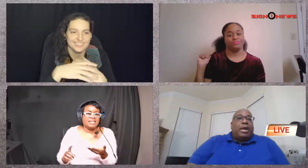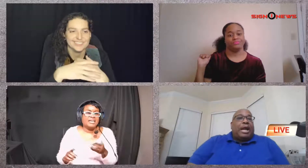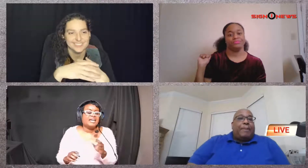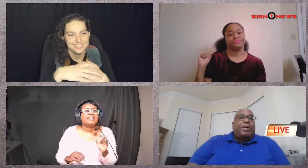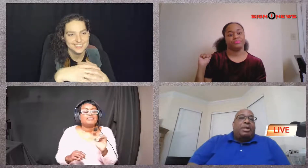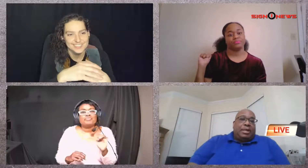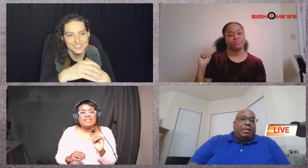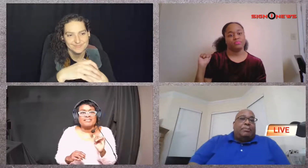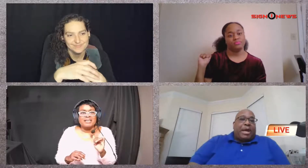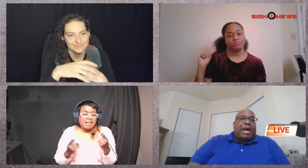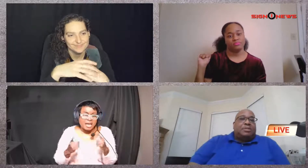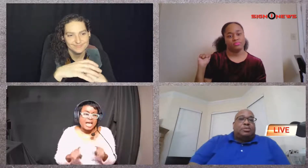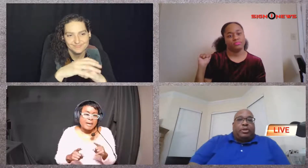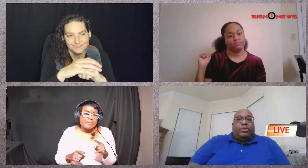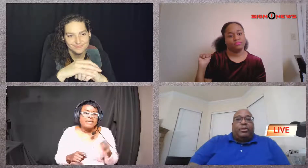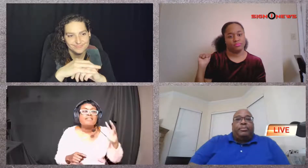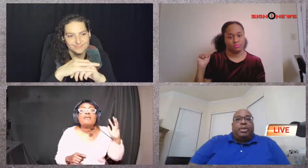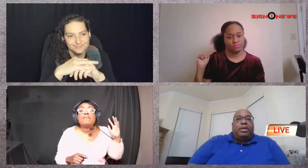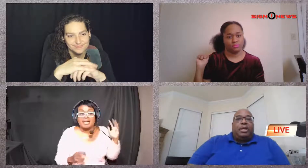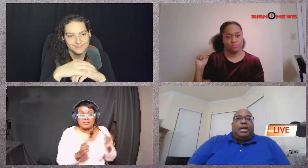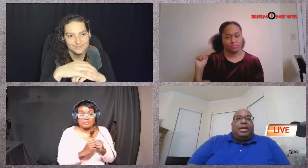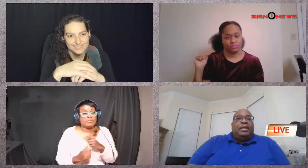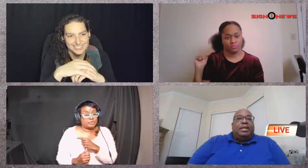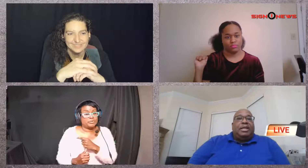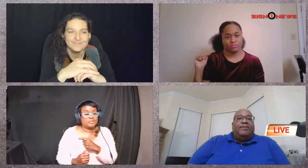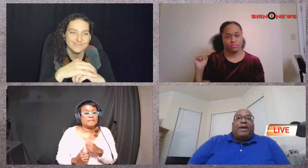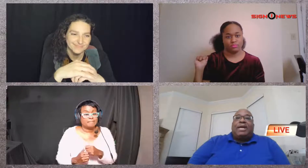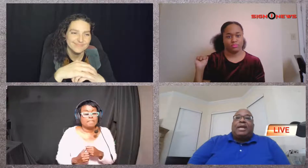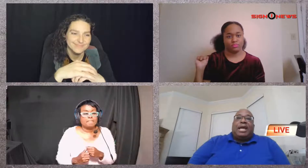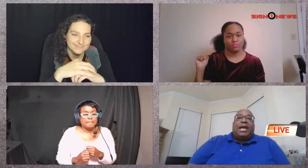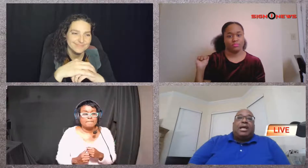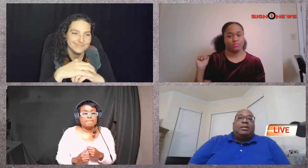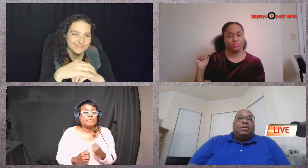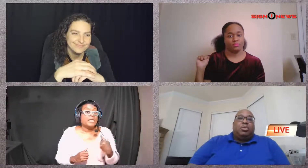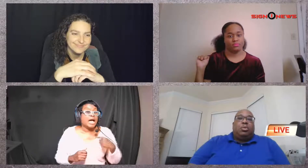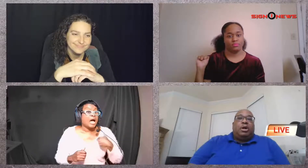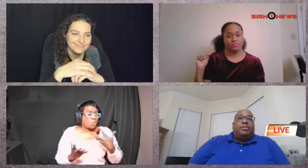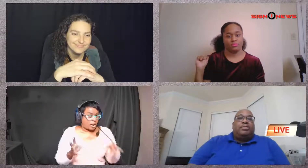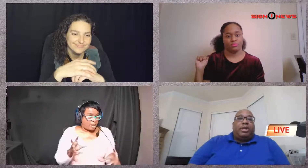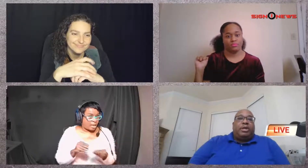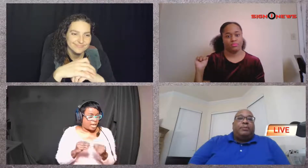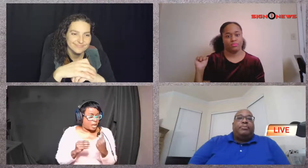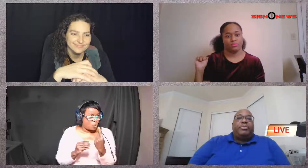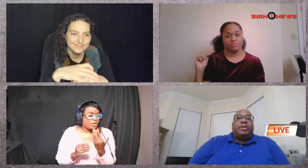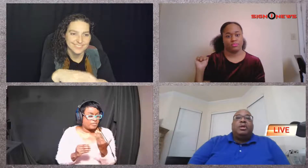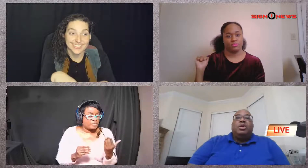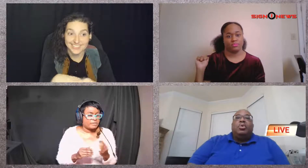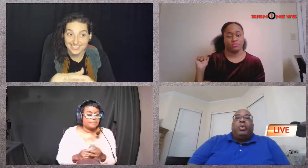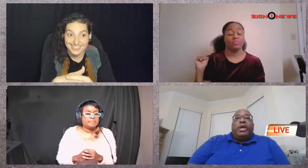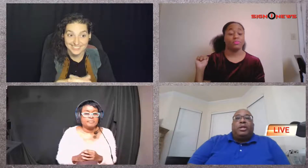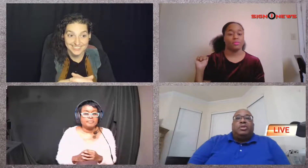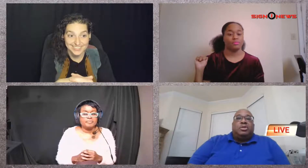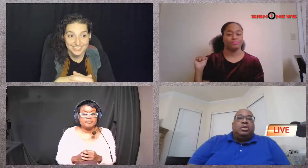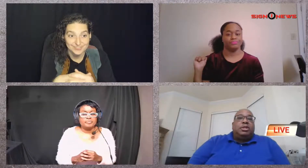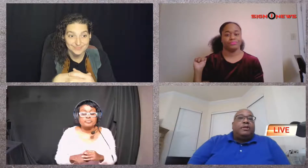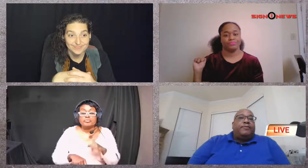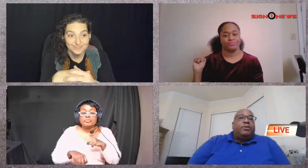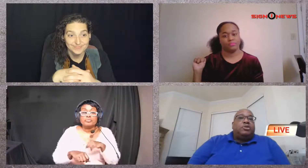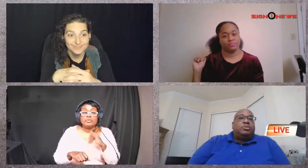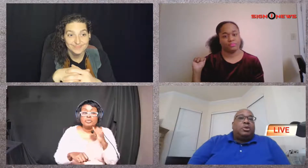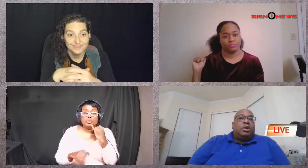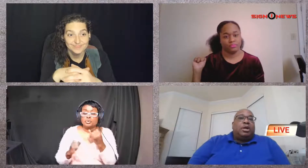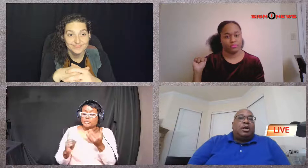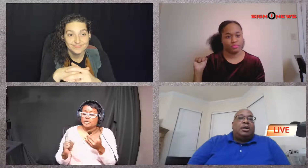of what happened in the past with her. And if I can add one thing, when